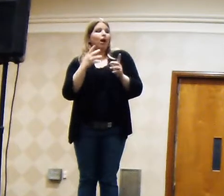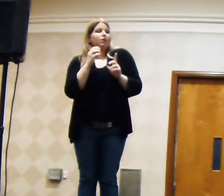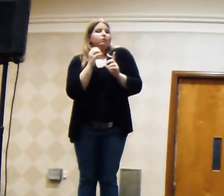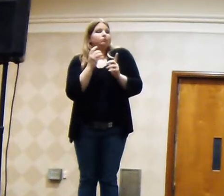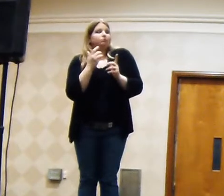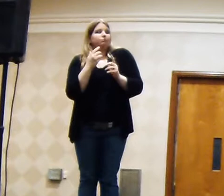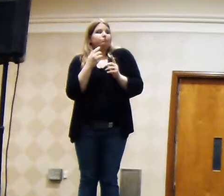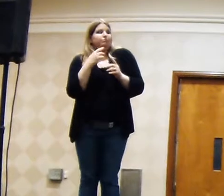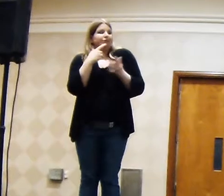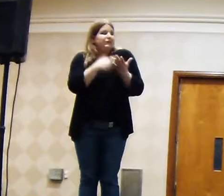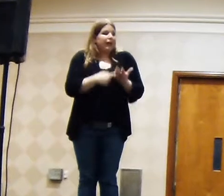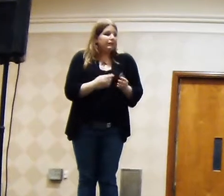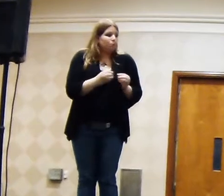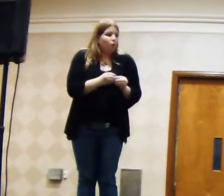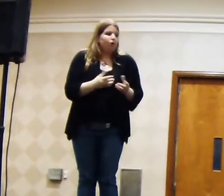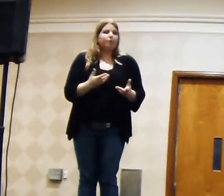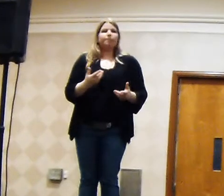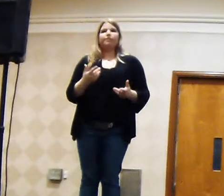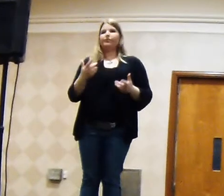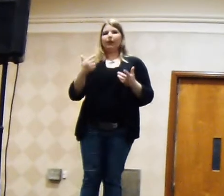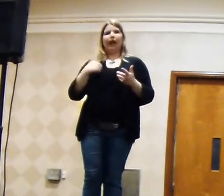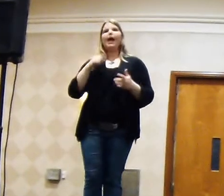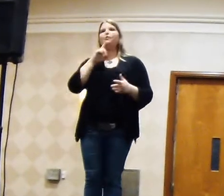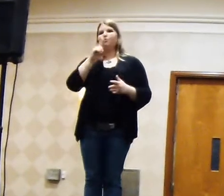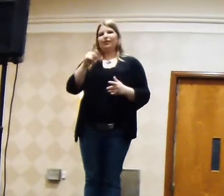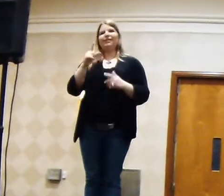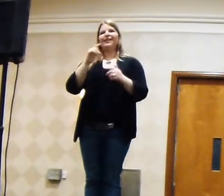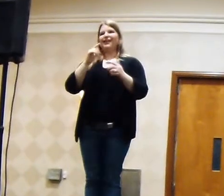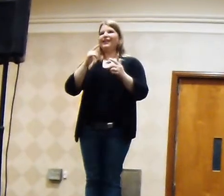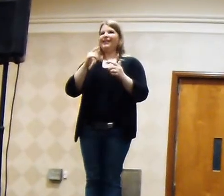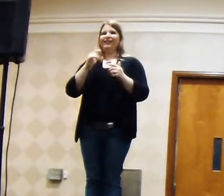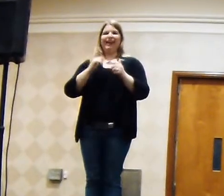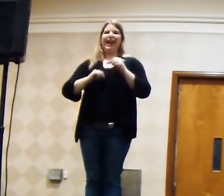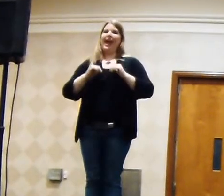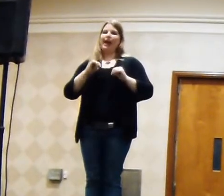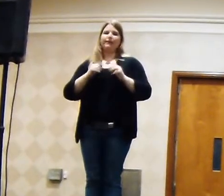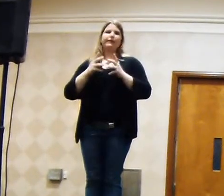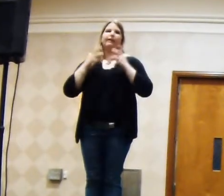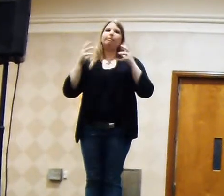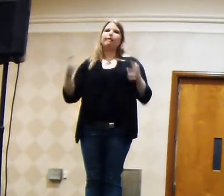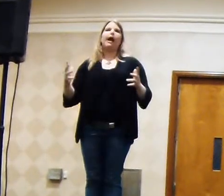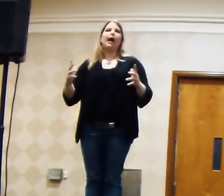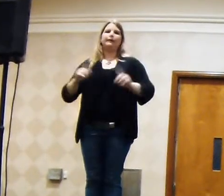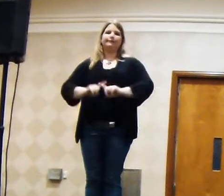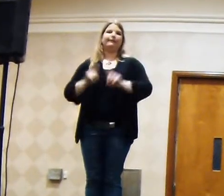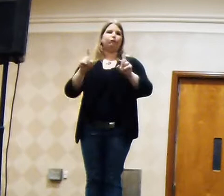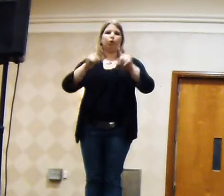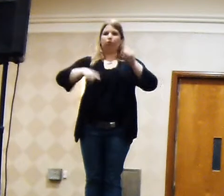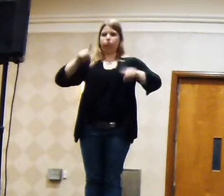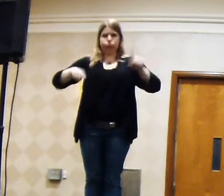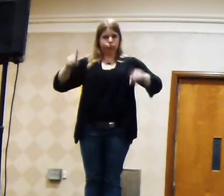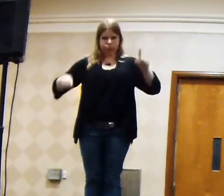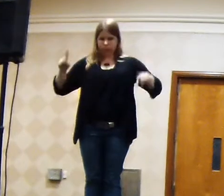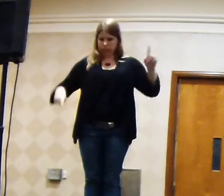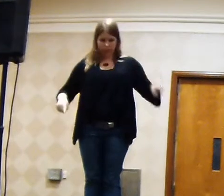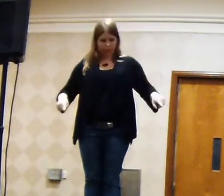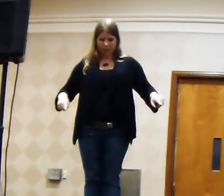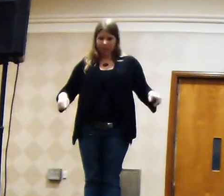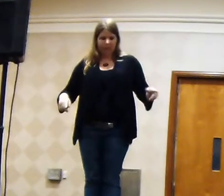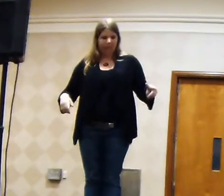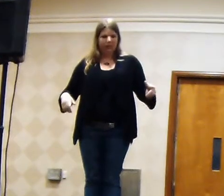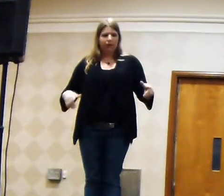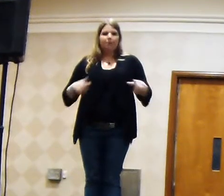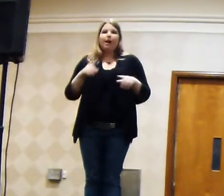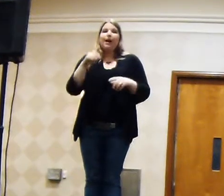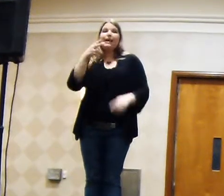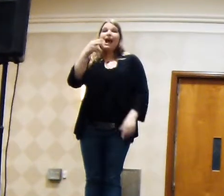really lucky because I do span a really broad spectrum of things. But what I actually find really weird right now is, like, all of the